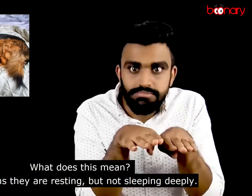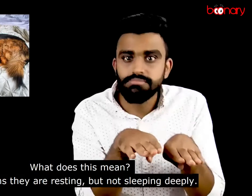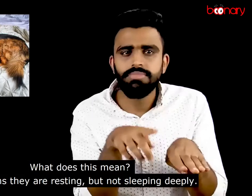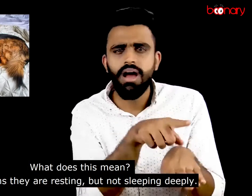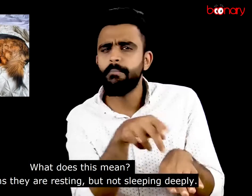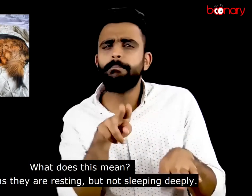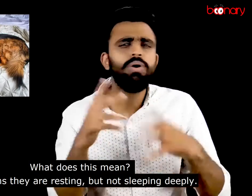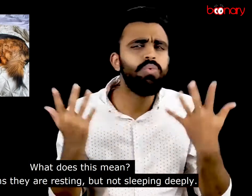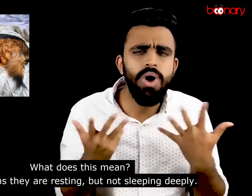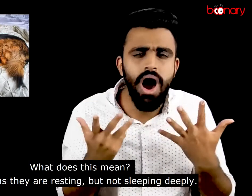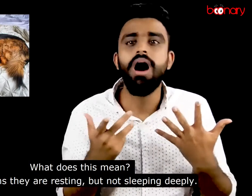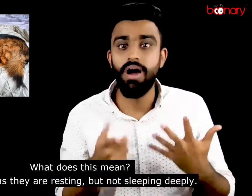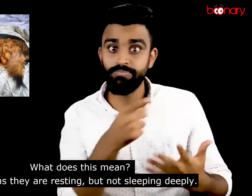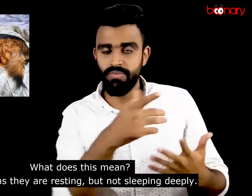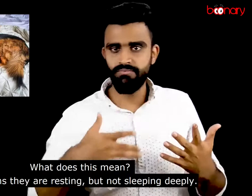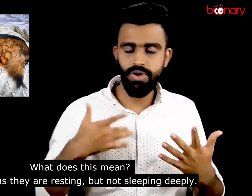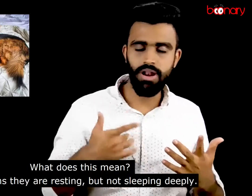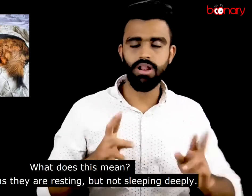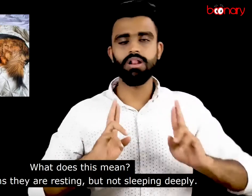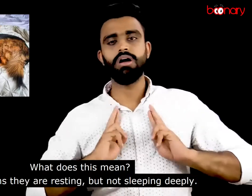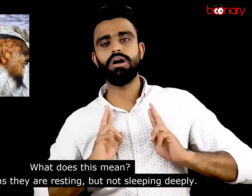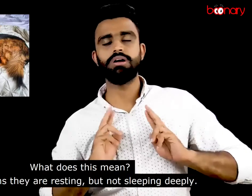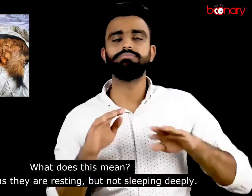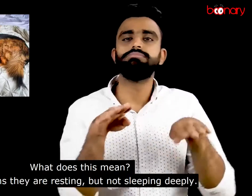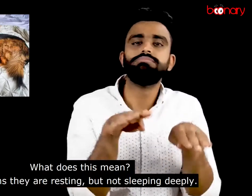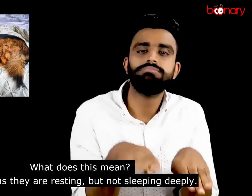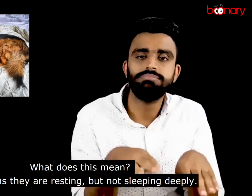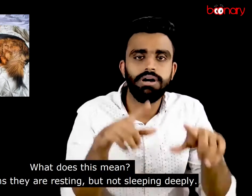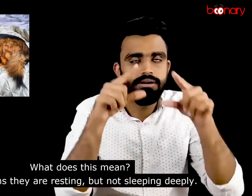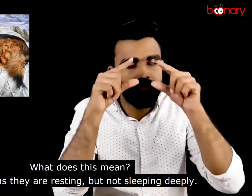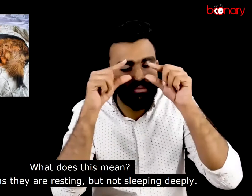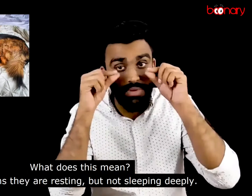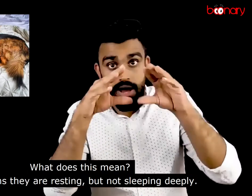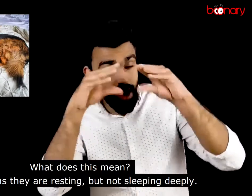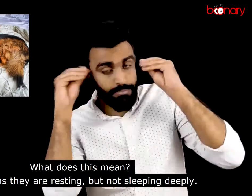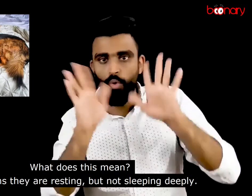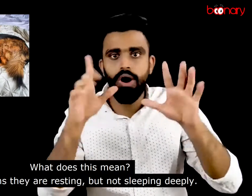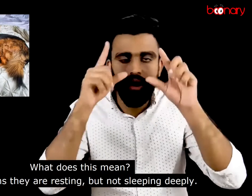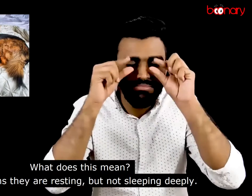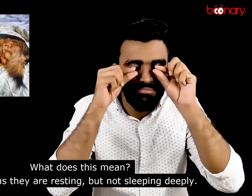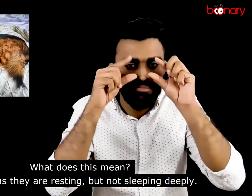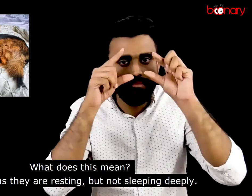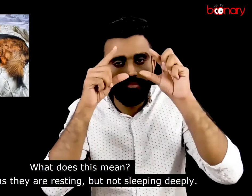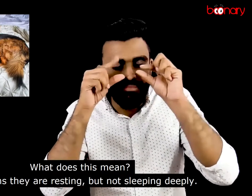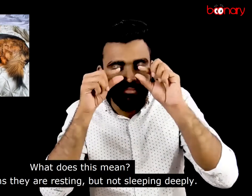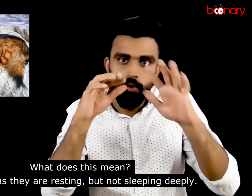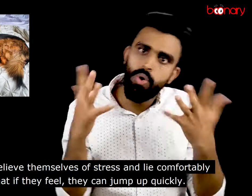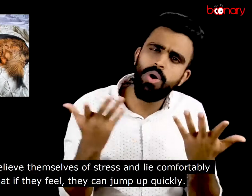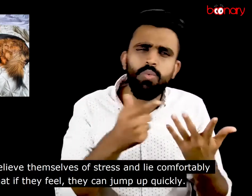What does this mean? It means they are resting, but not sleeping deeply. This